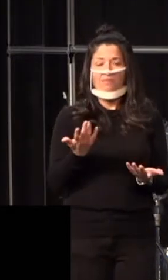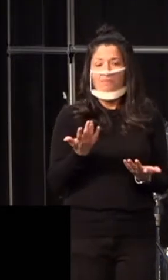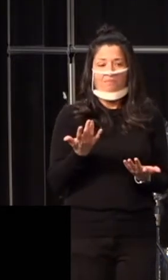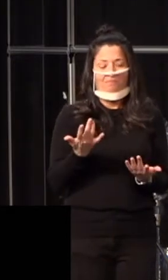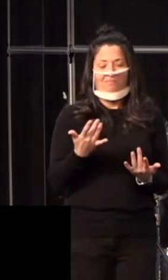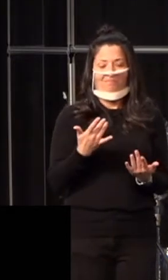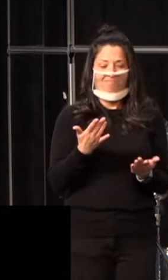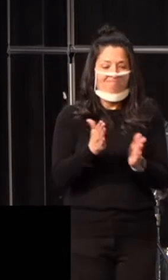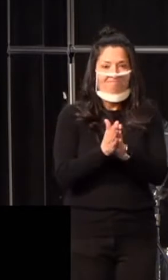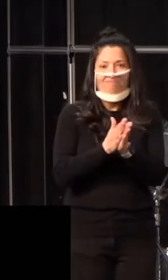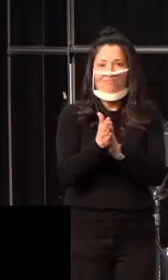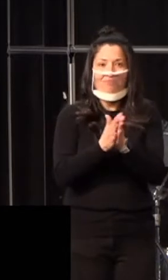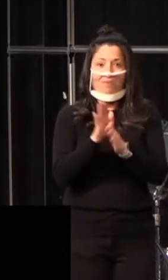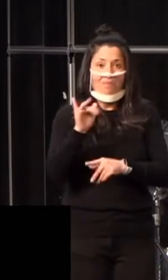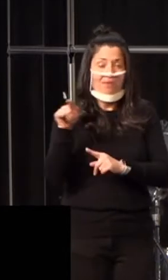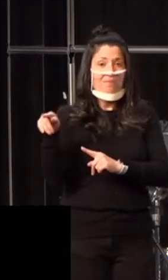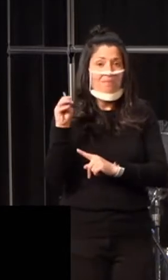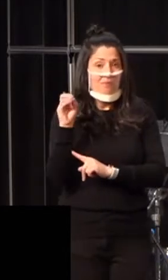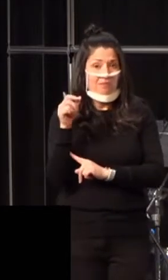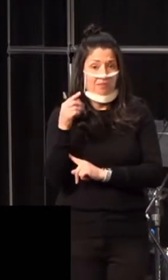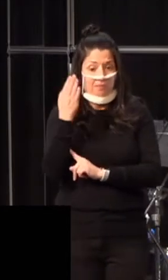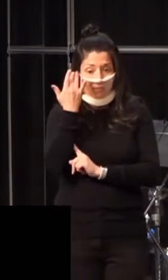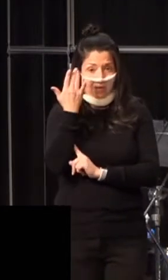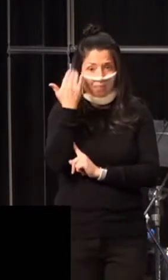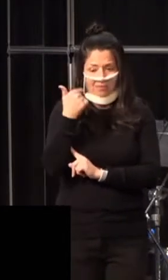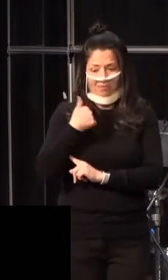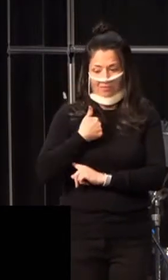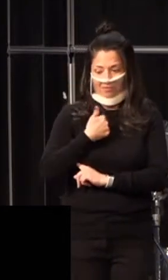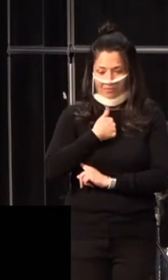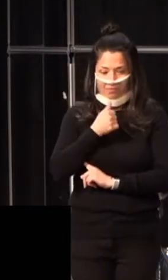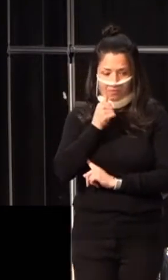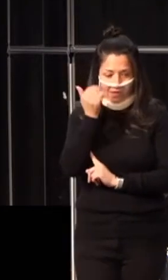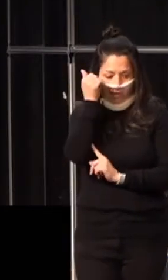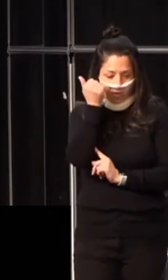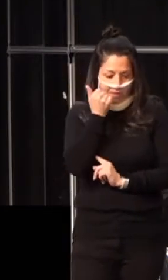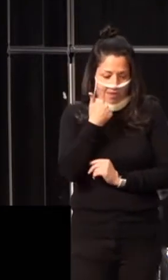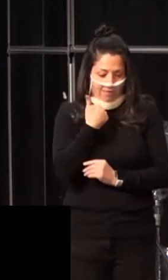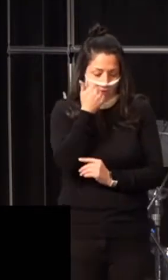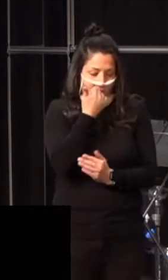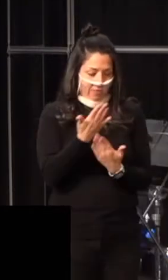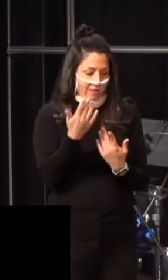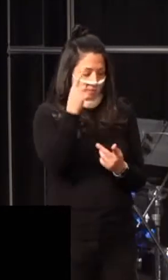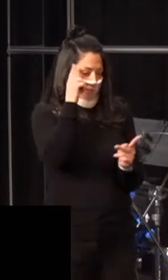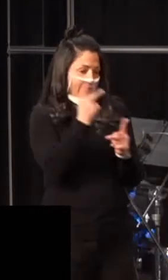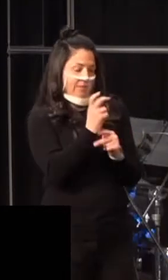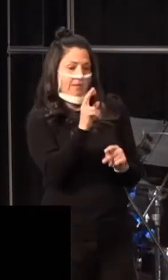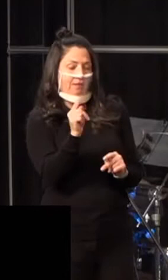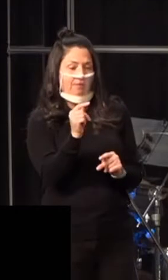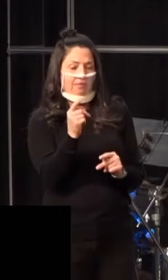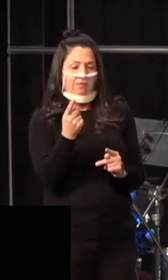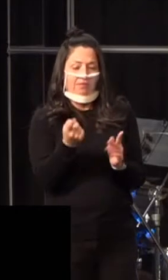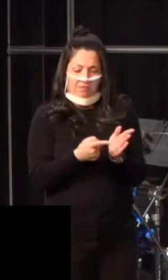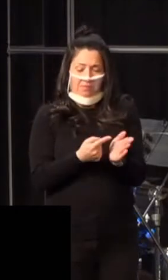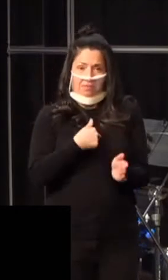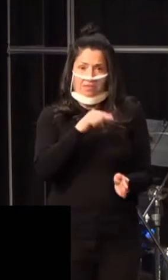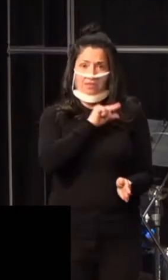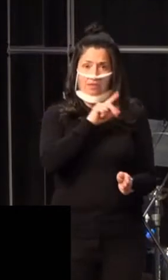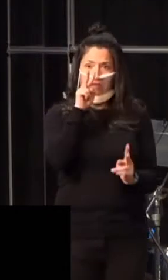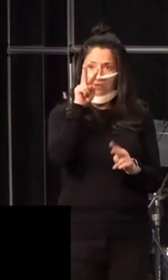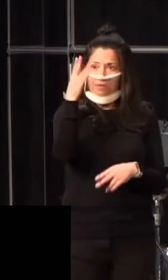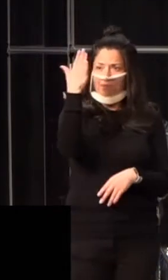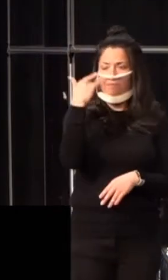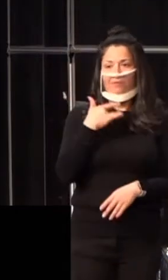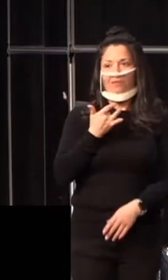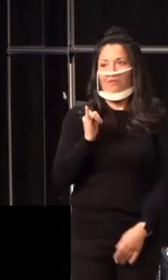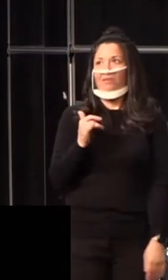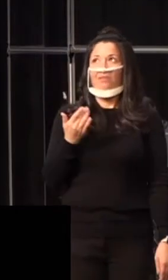because I don't have it all figured out. And sometimes I'm guilty of looking in the mirror and saying, God, I don't know if I can do that. I